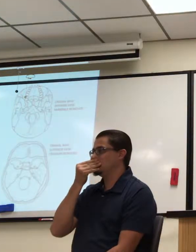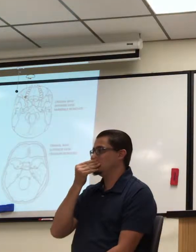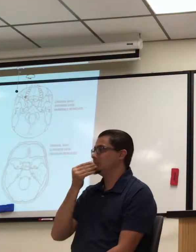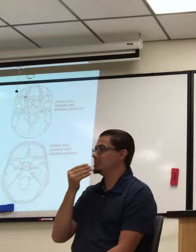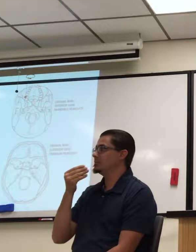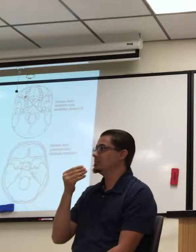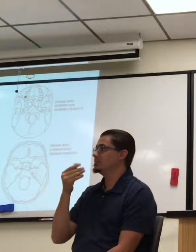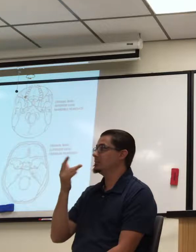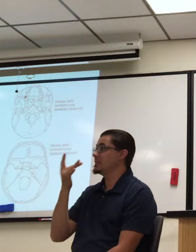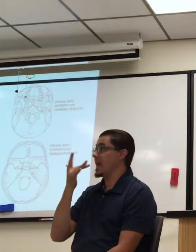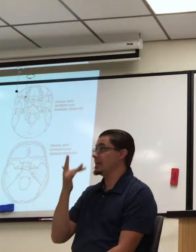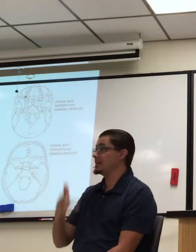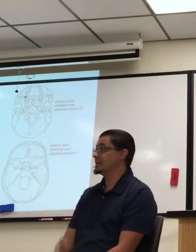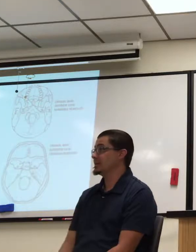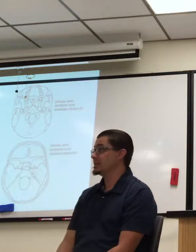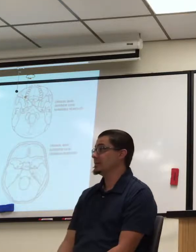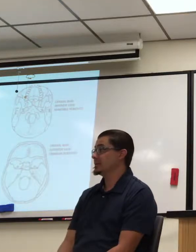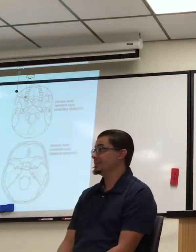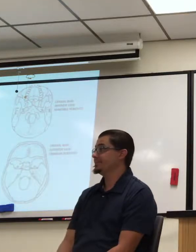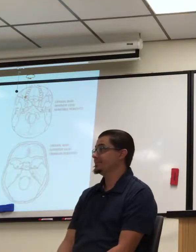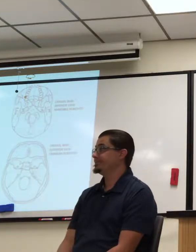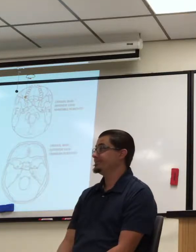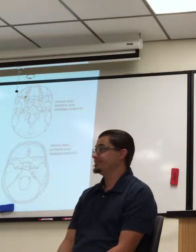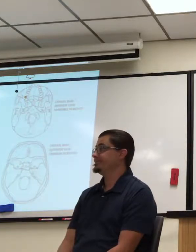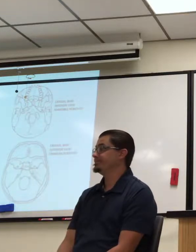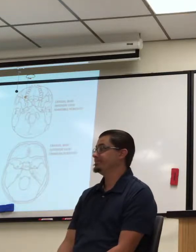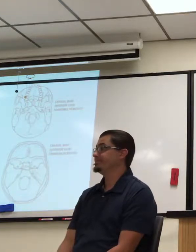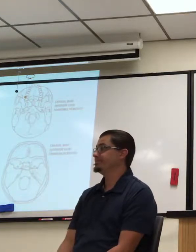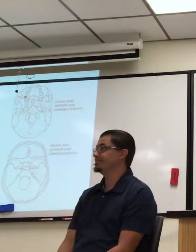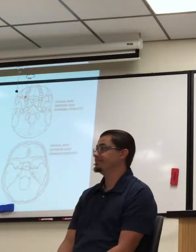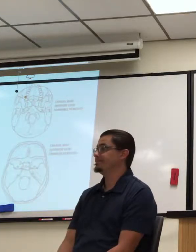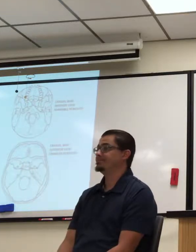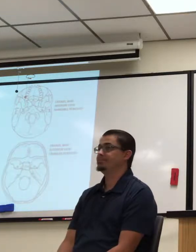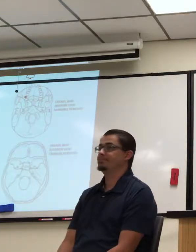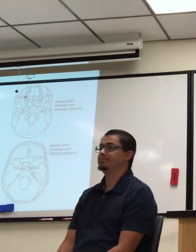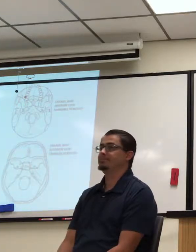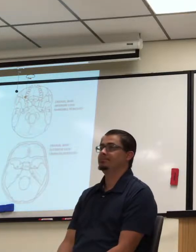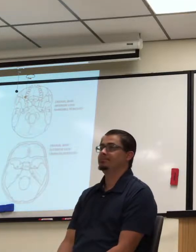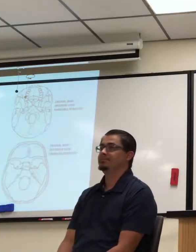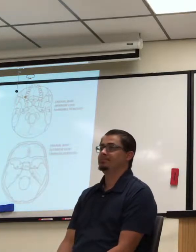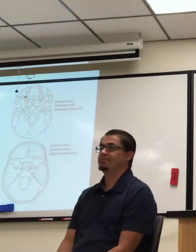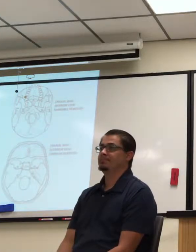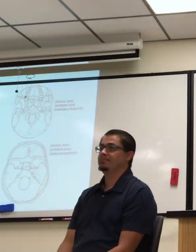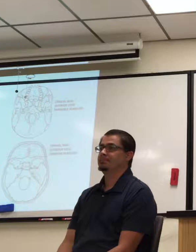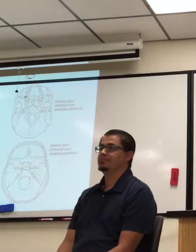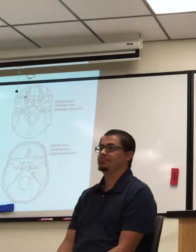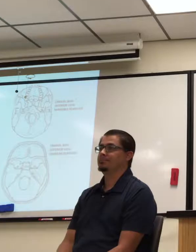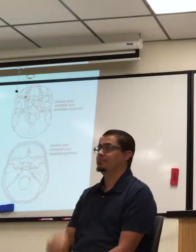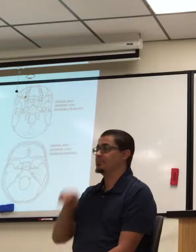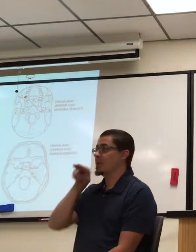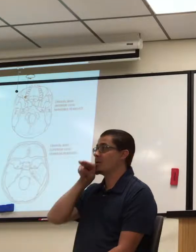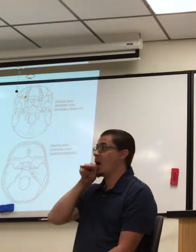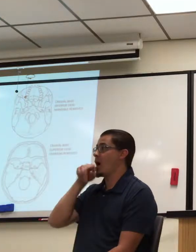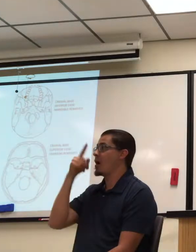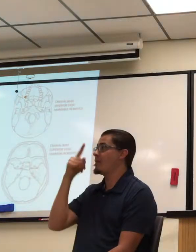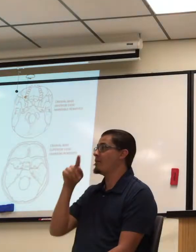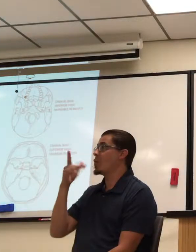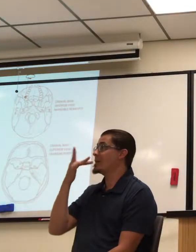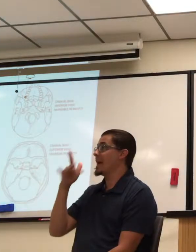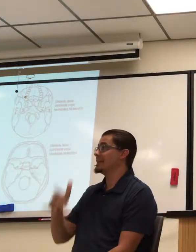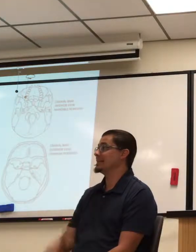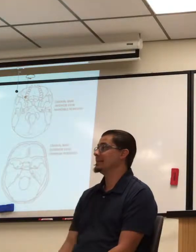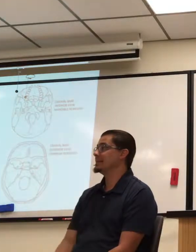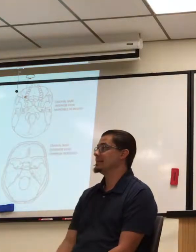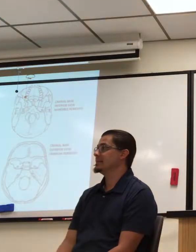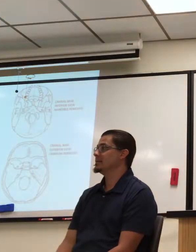taste, your tongue is for taste, and